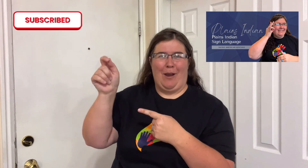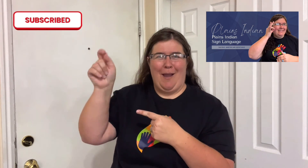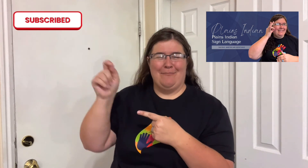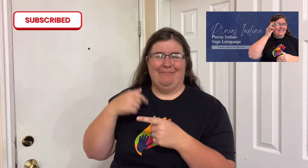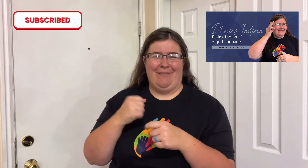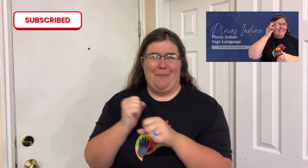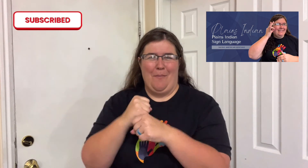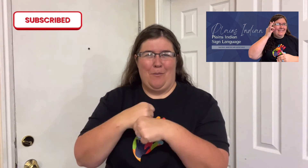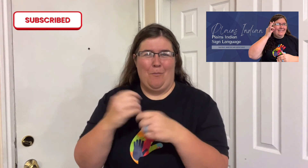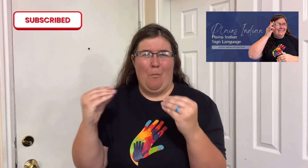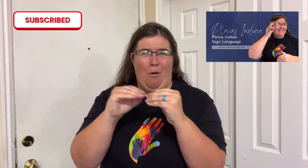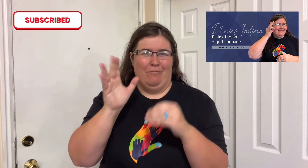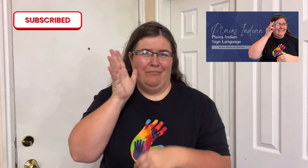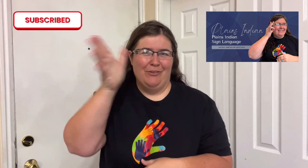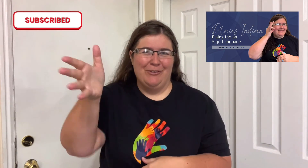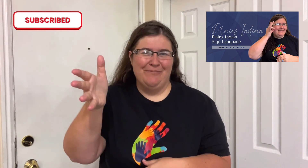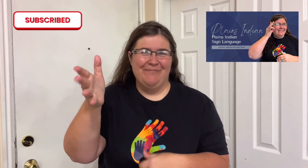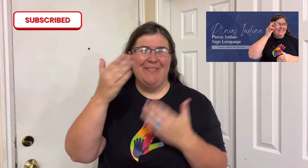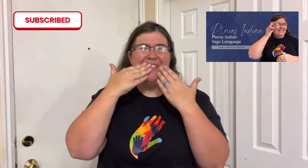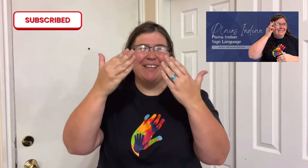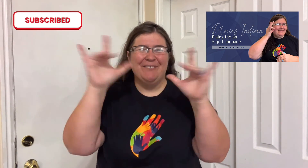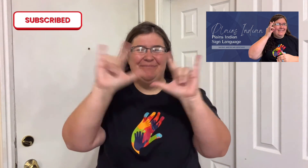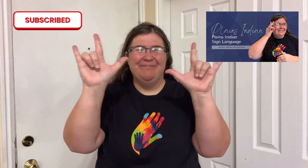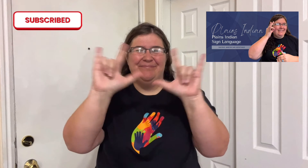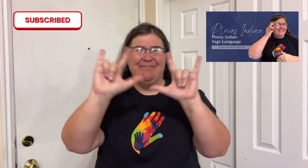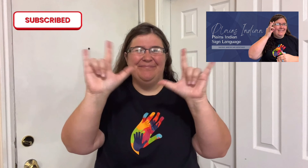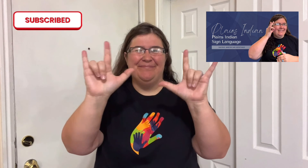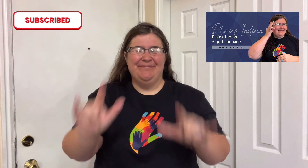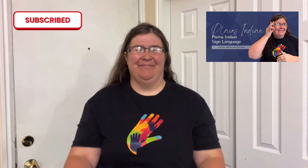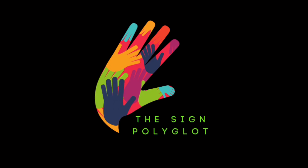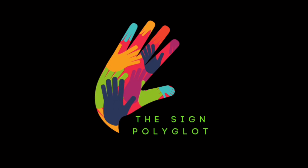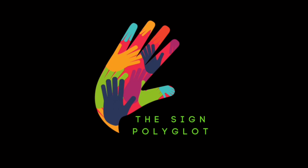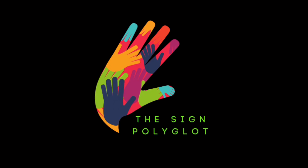I can make more of these types of videos in the future. Thank you so much. Bye.